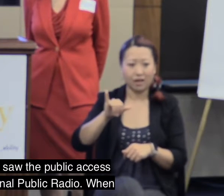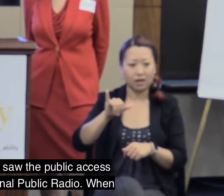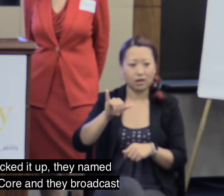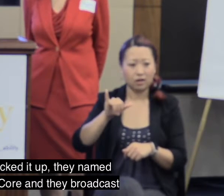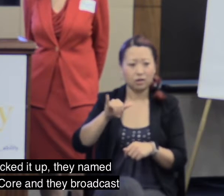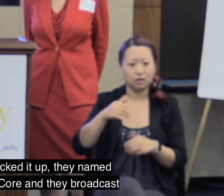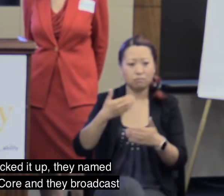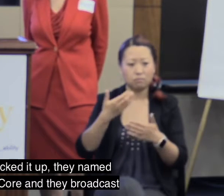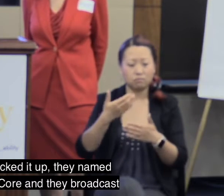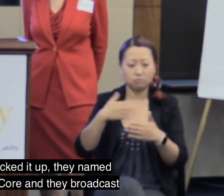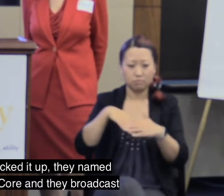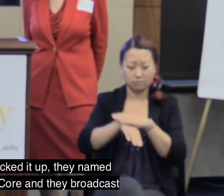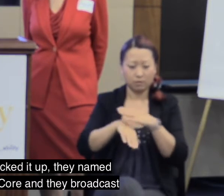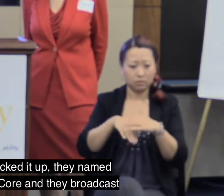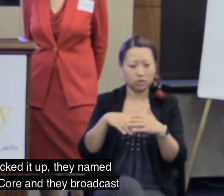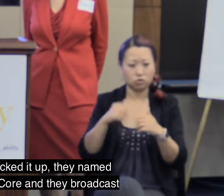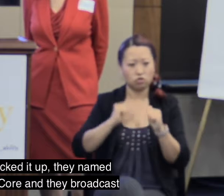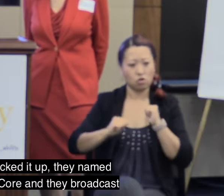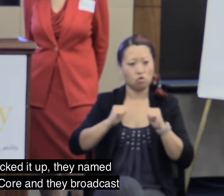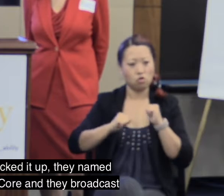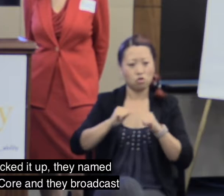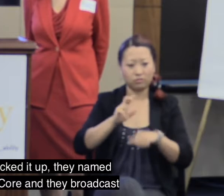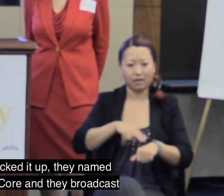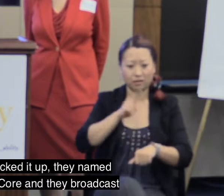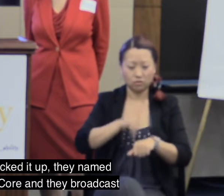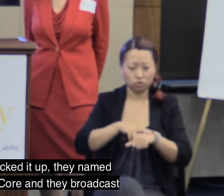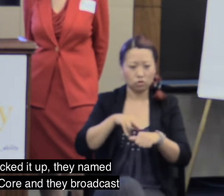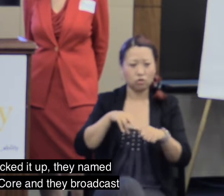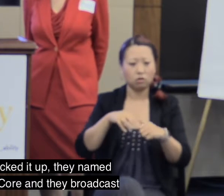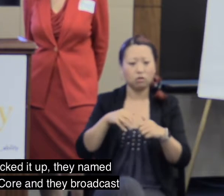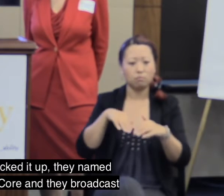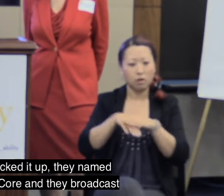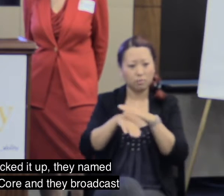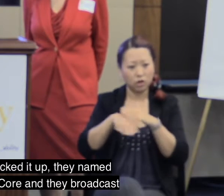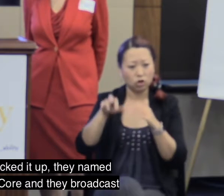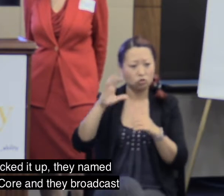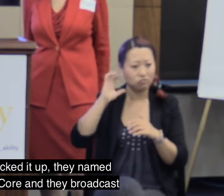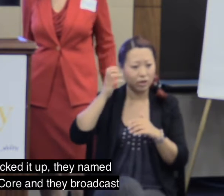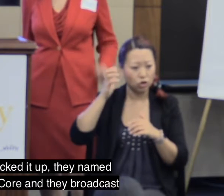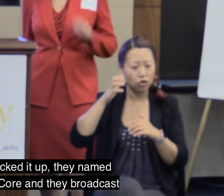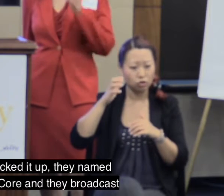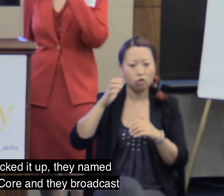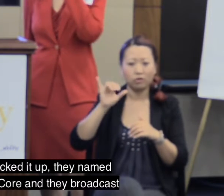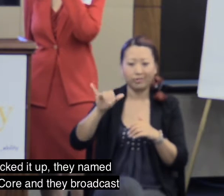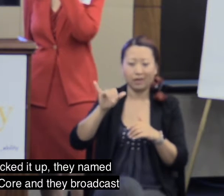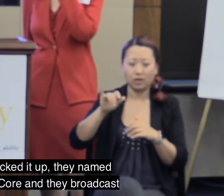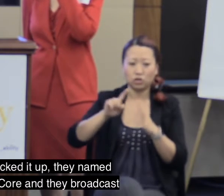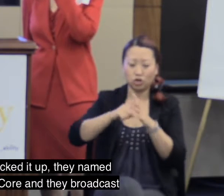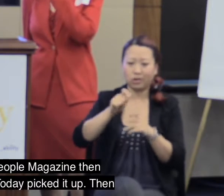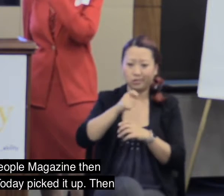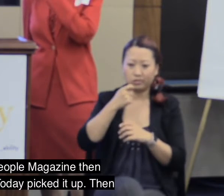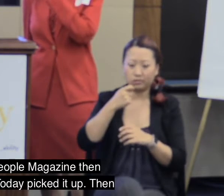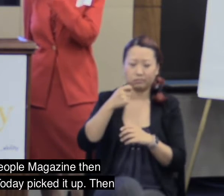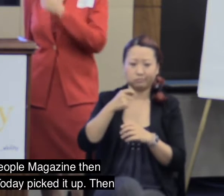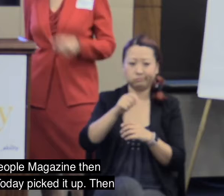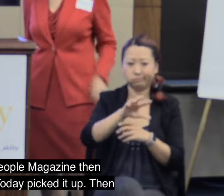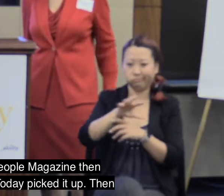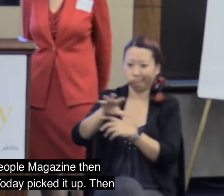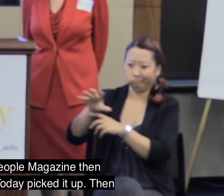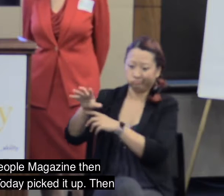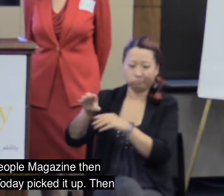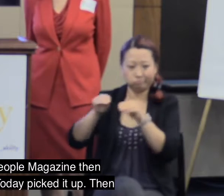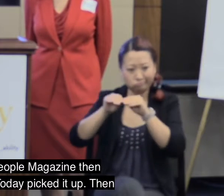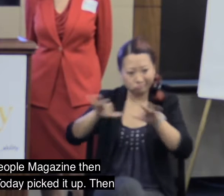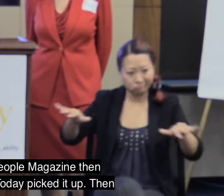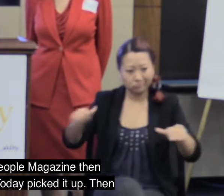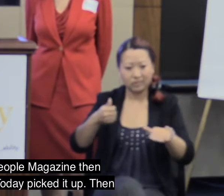Radio. When National Public Radio picked it up, then they named us for the week for StoryCorps, and they broadcast it to several million.